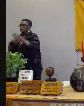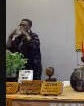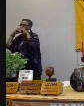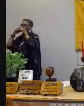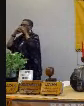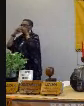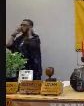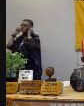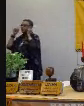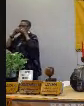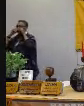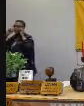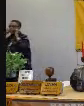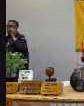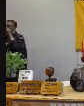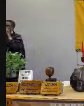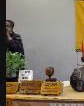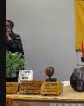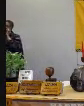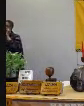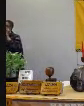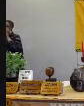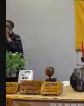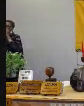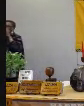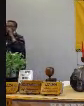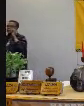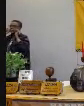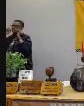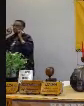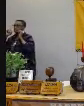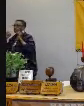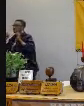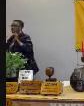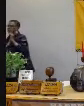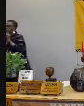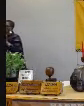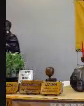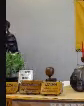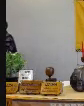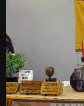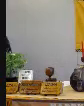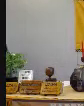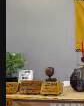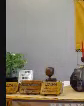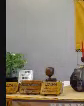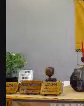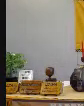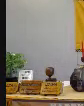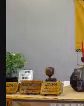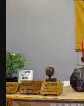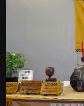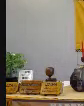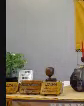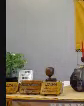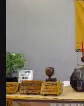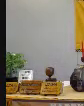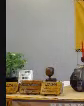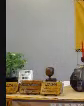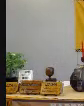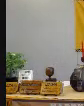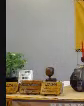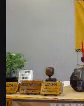Why history? Dr. John Henry Clark says history is a clock that people use to tell